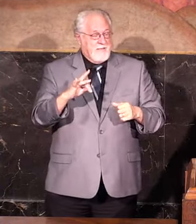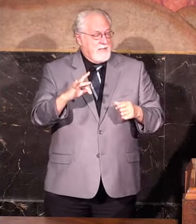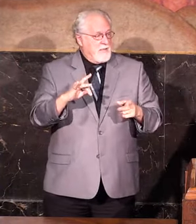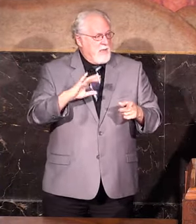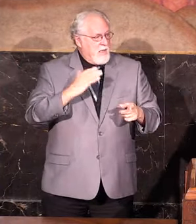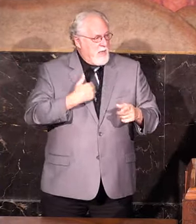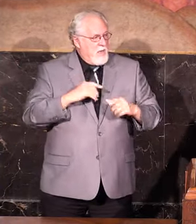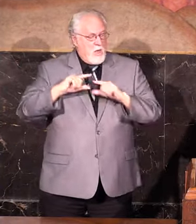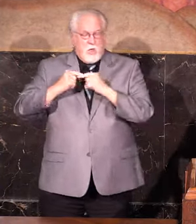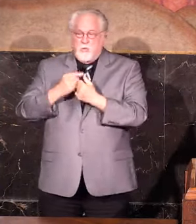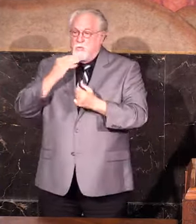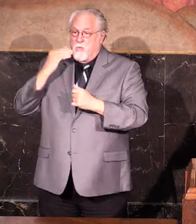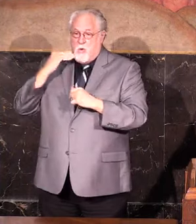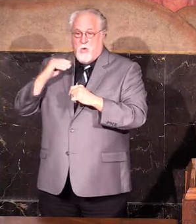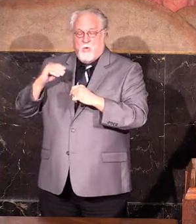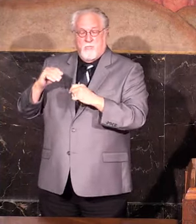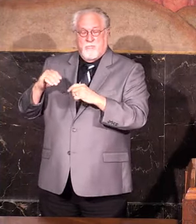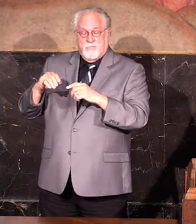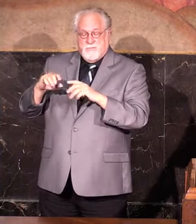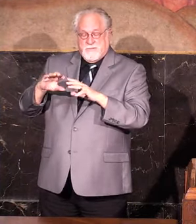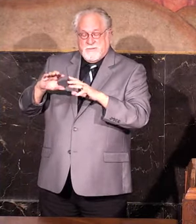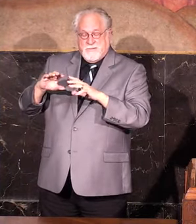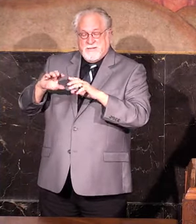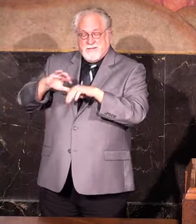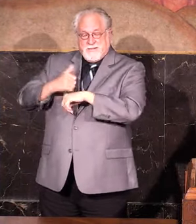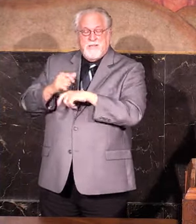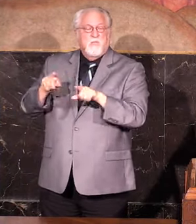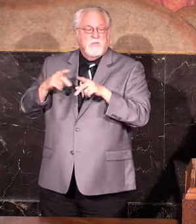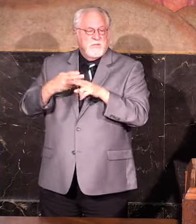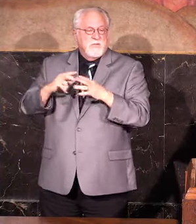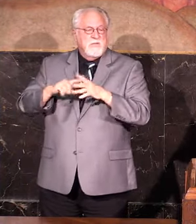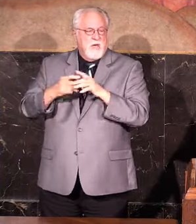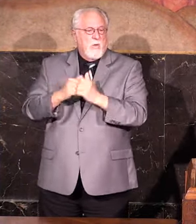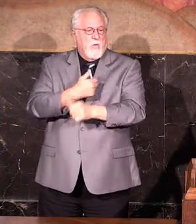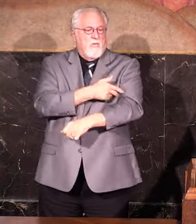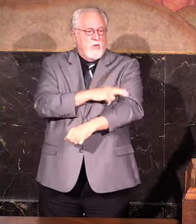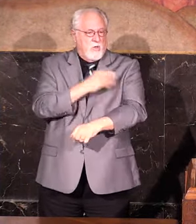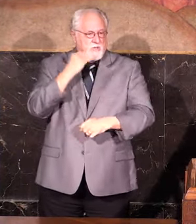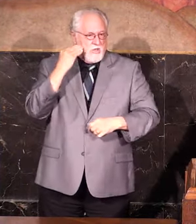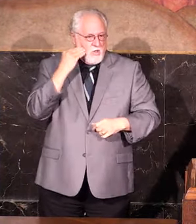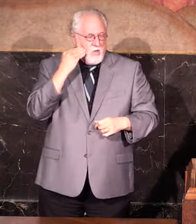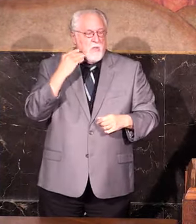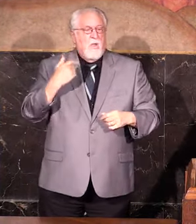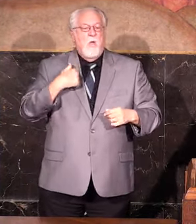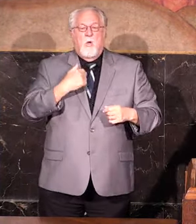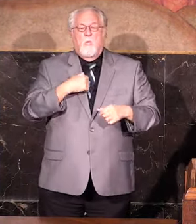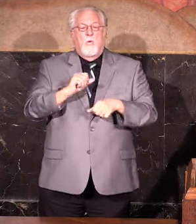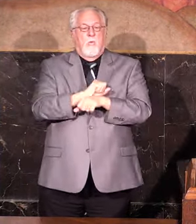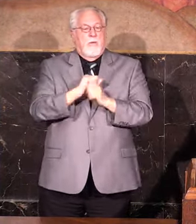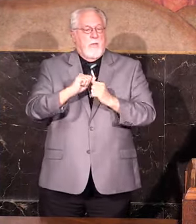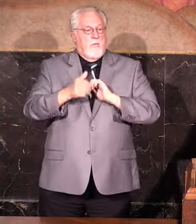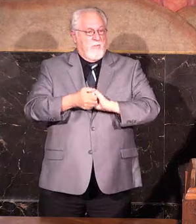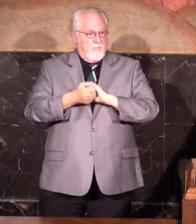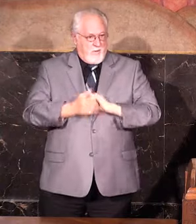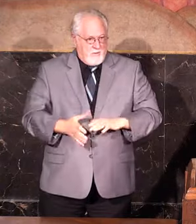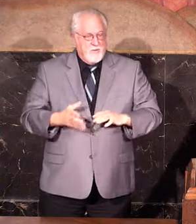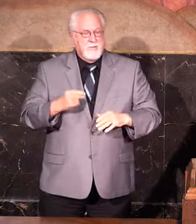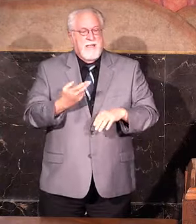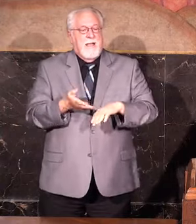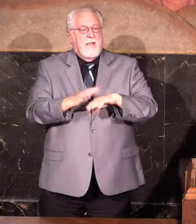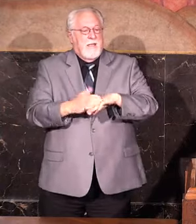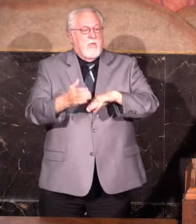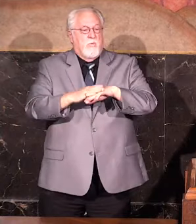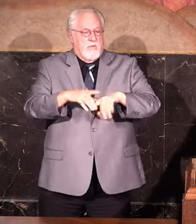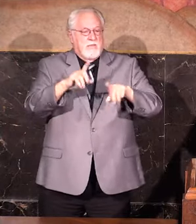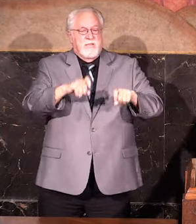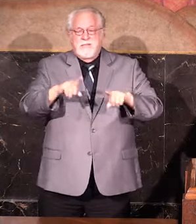congregate settings, first starting with the nursing home facilities. So we are excited for those partners who are signing up with us to be able to assist us in increasing our testing efforts in some of the high